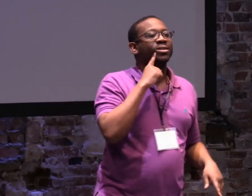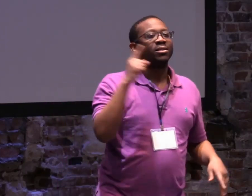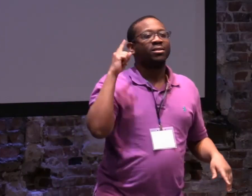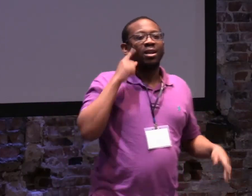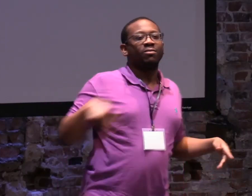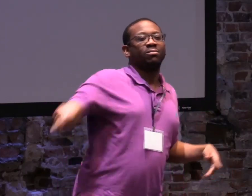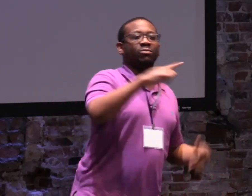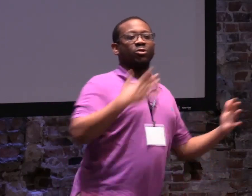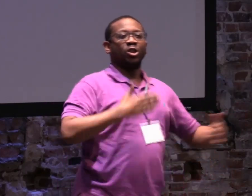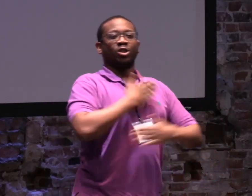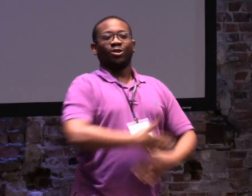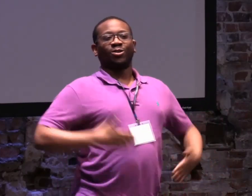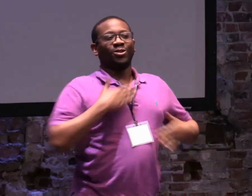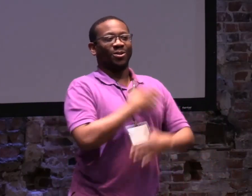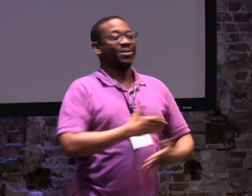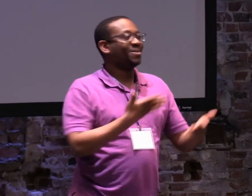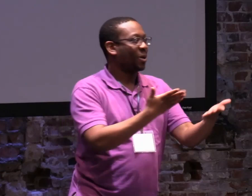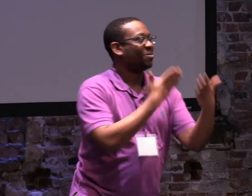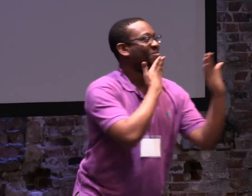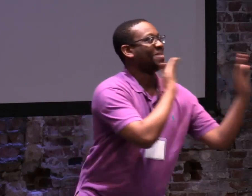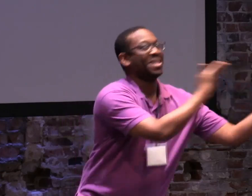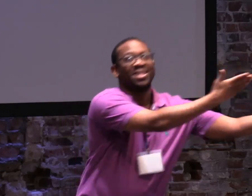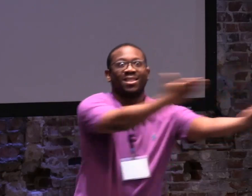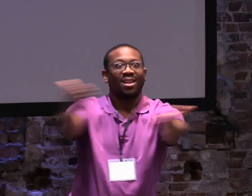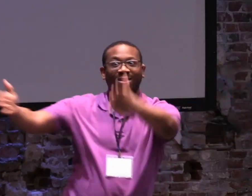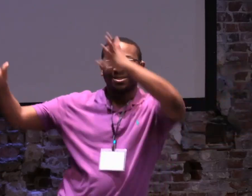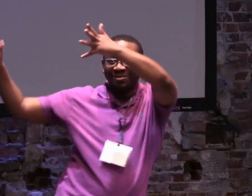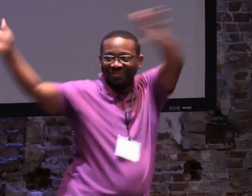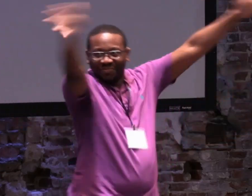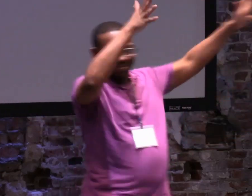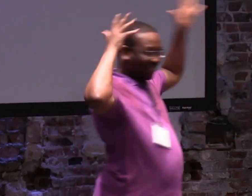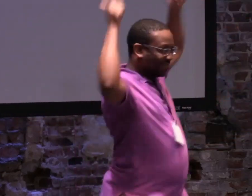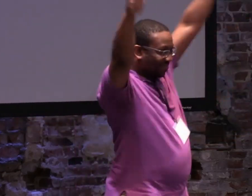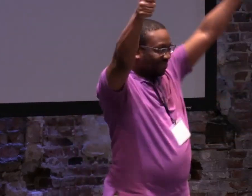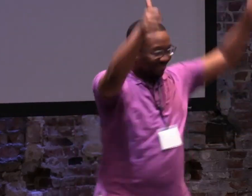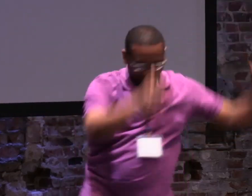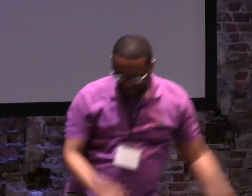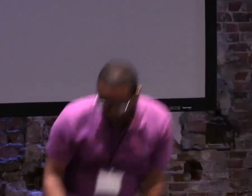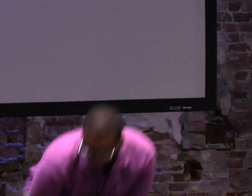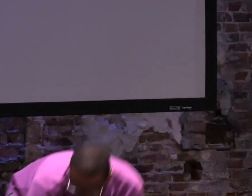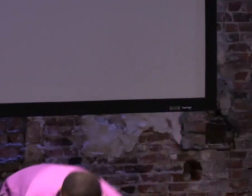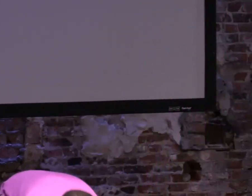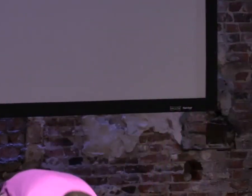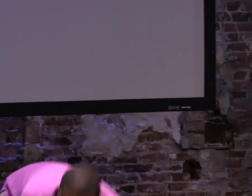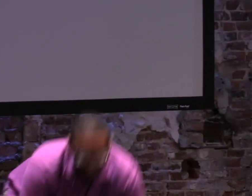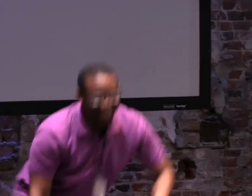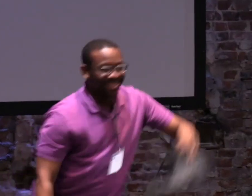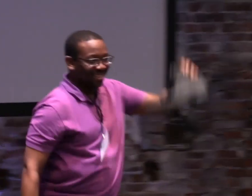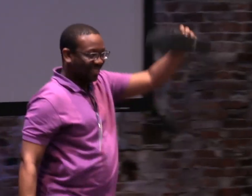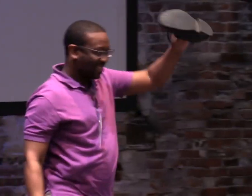the wealth, whether it's a deaf community, hearing community, or otherwise. I thank you all for being here.